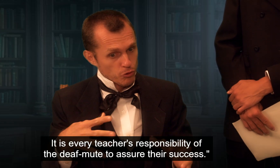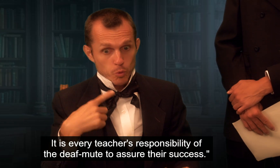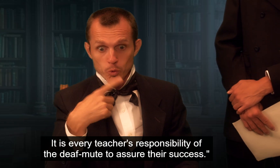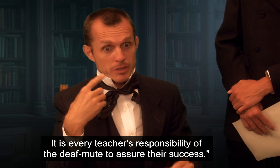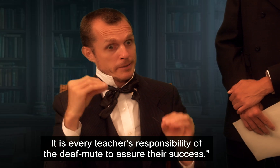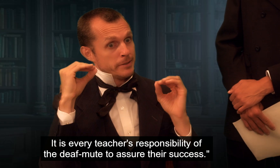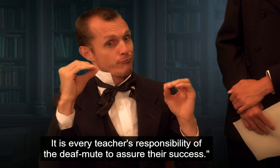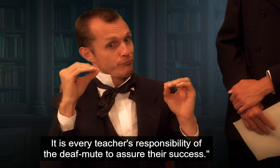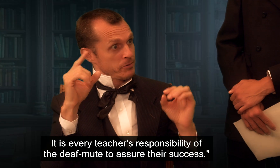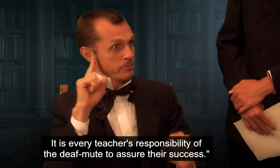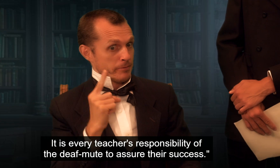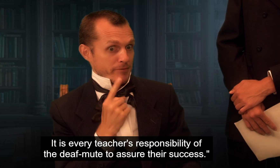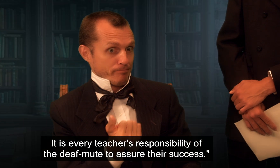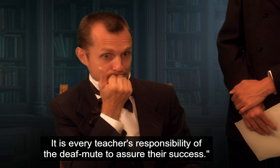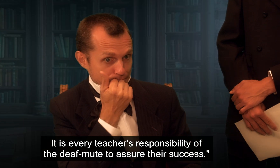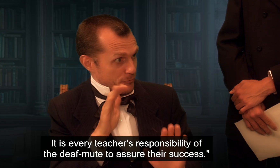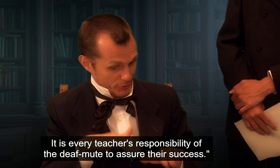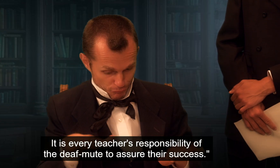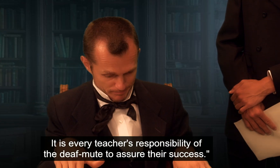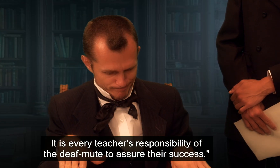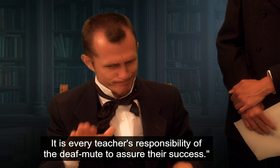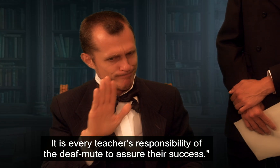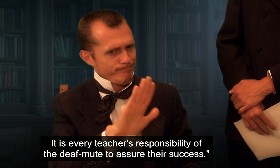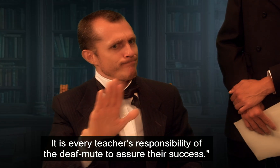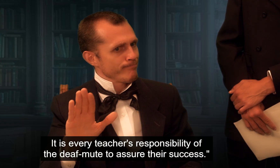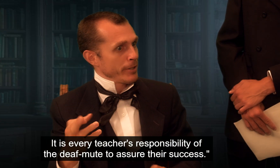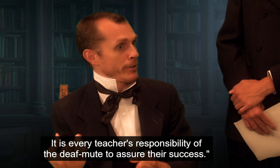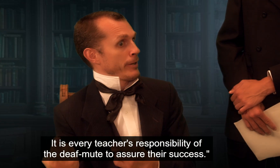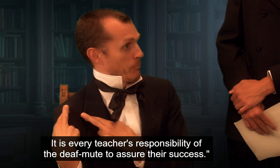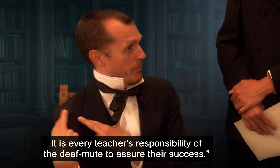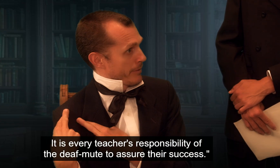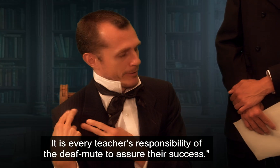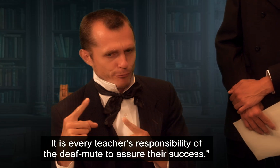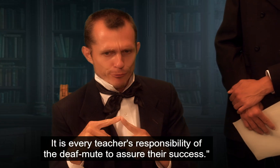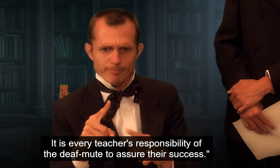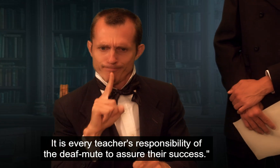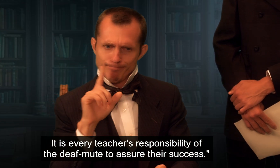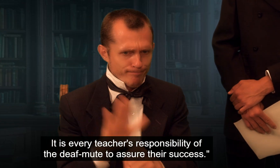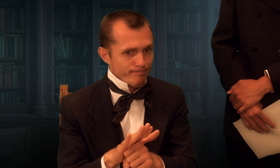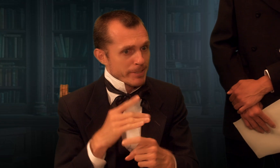It is every teacher's responsibility of the deaf-mute to assure their success.